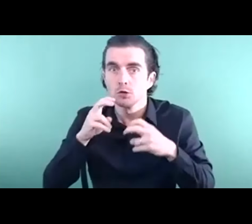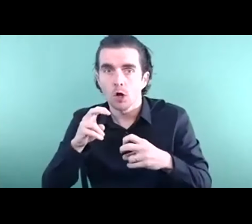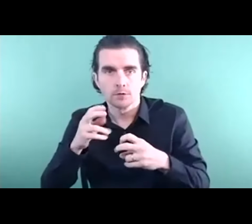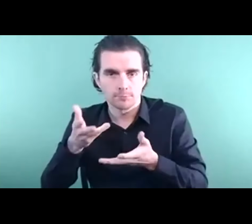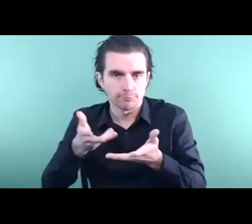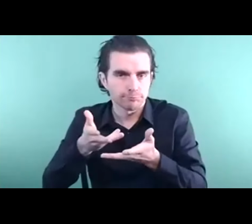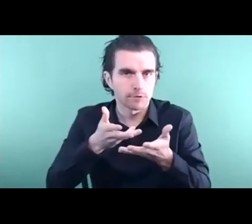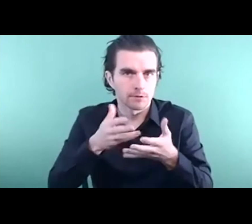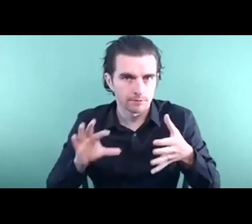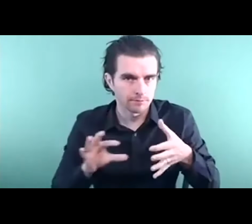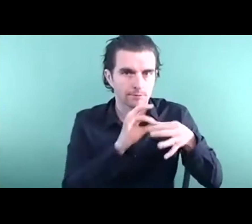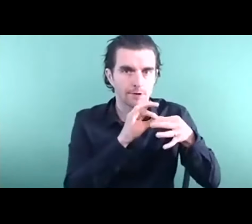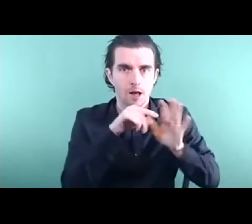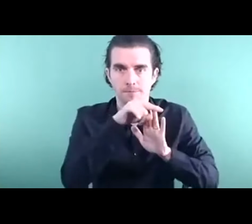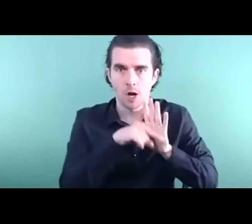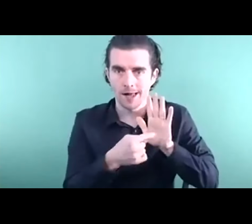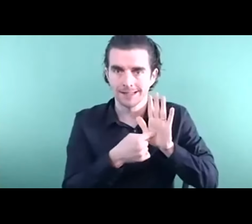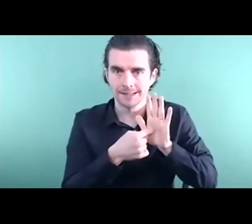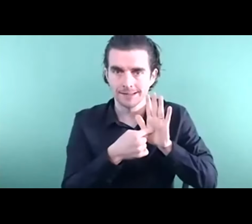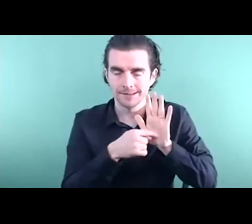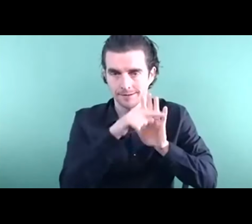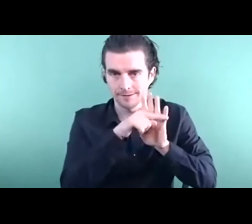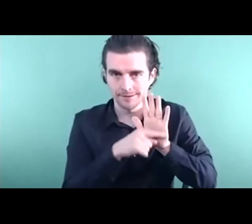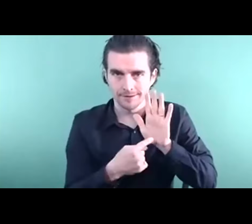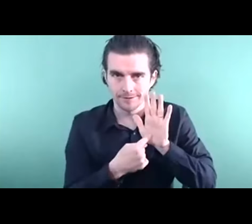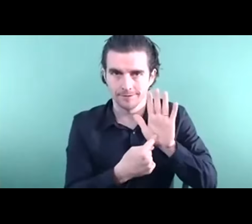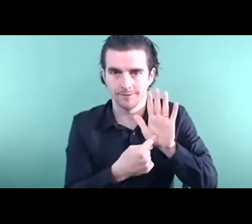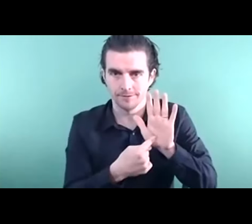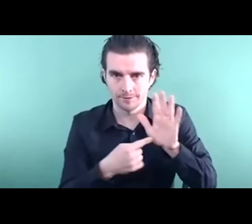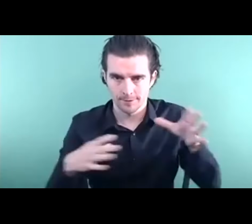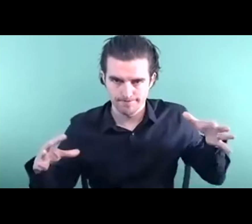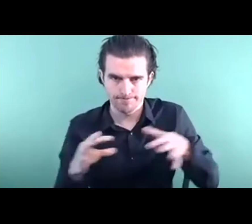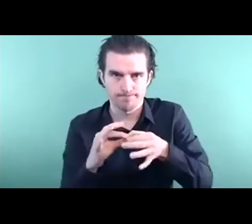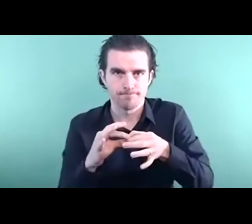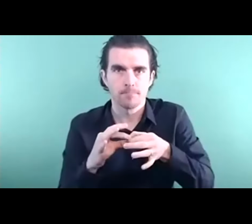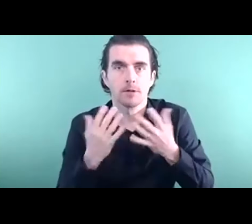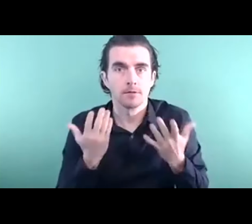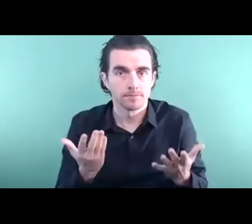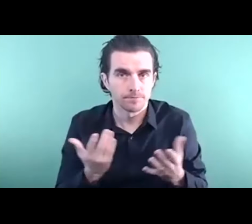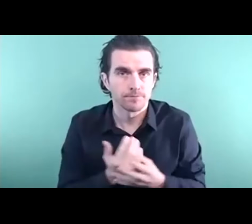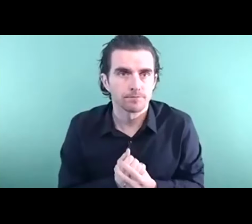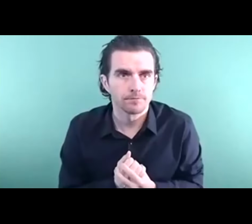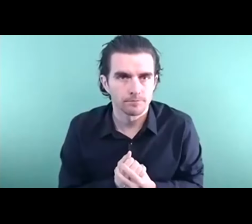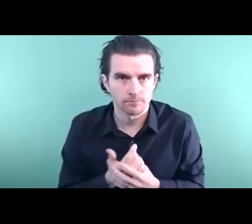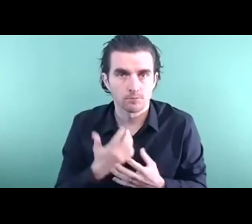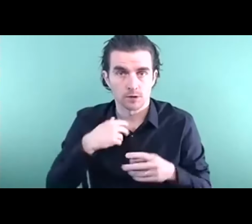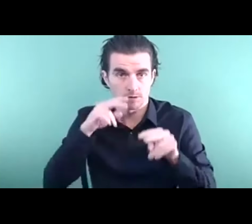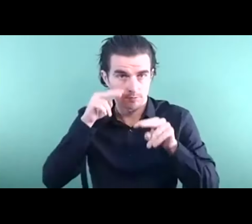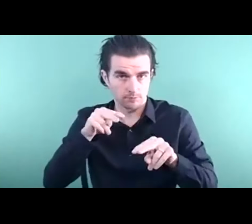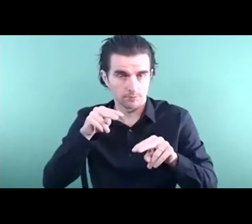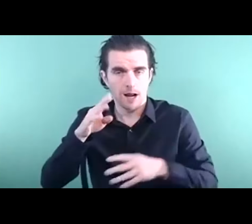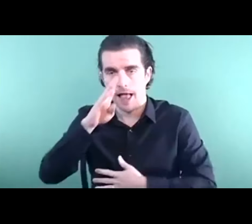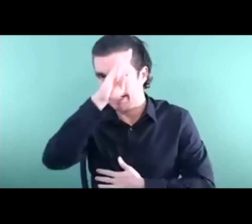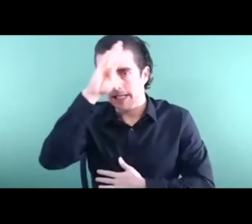panel session with 4 panelists, and each panelist will have some minutes to talk about their